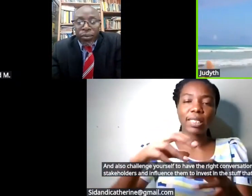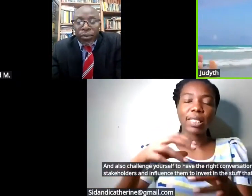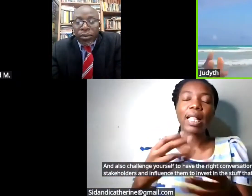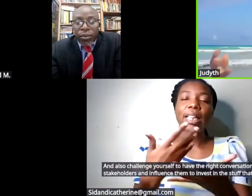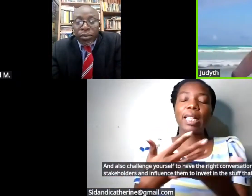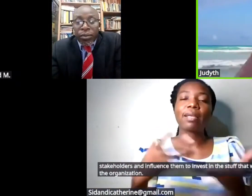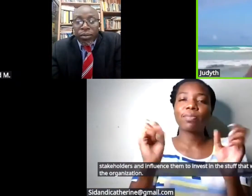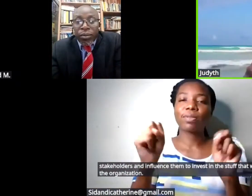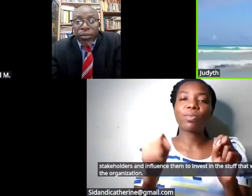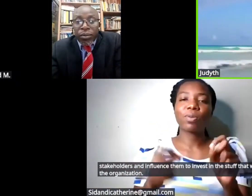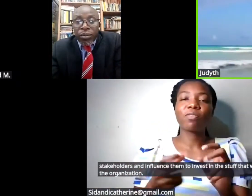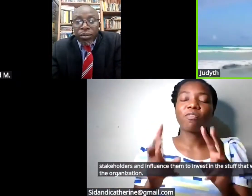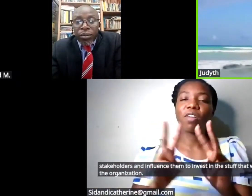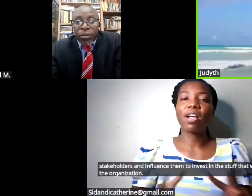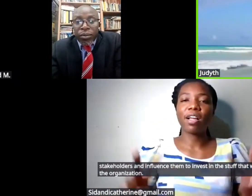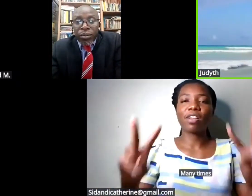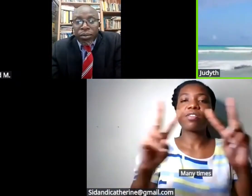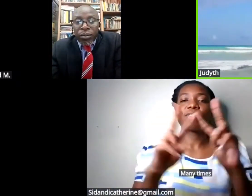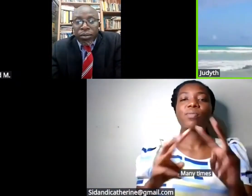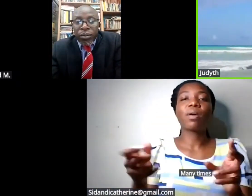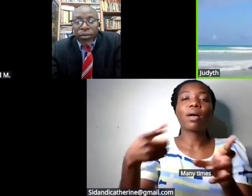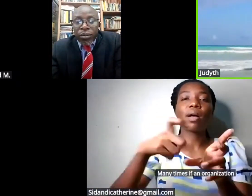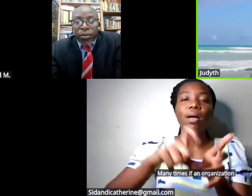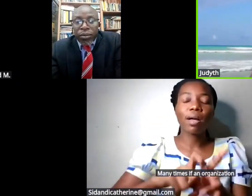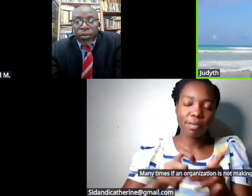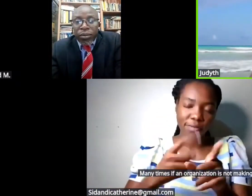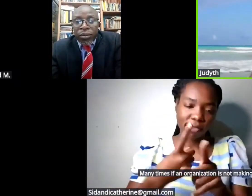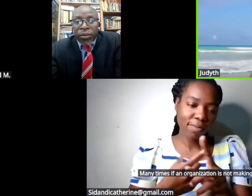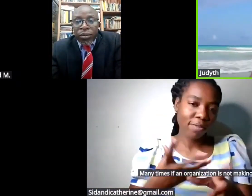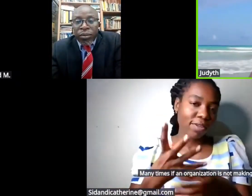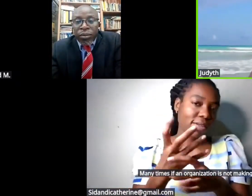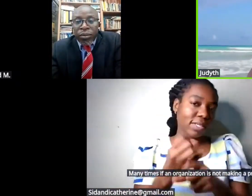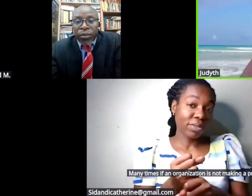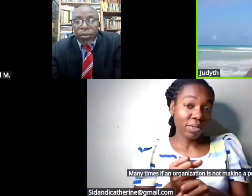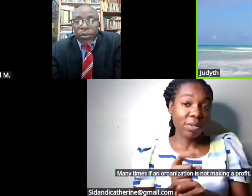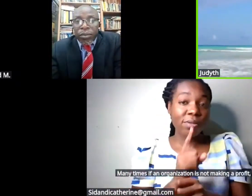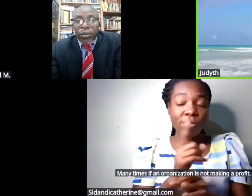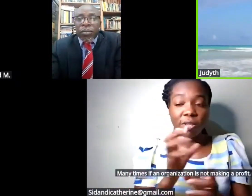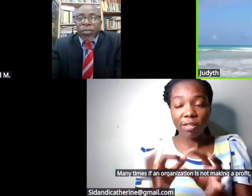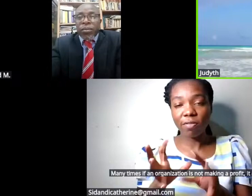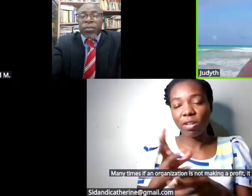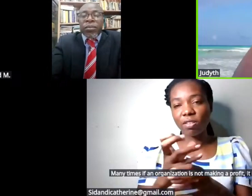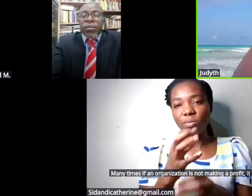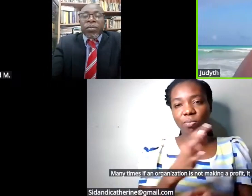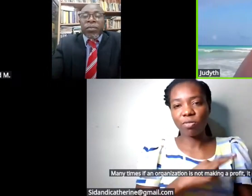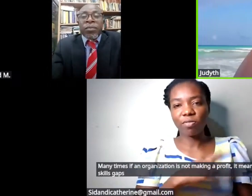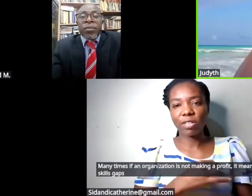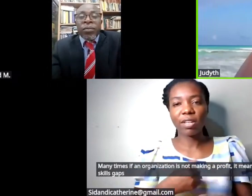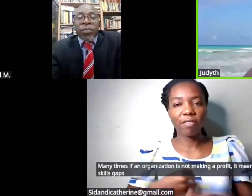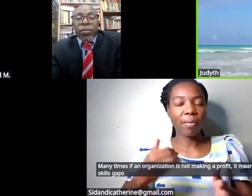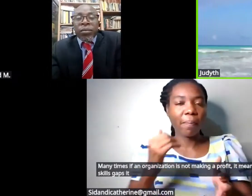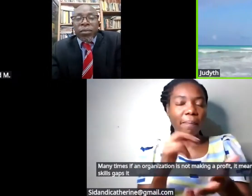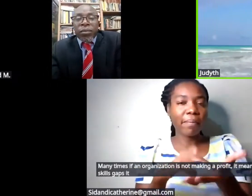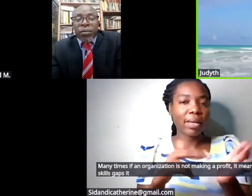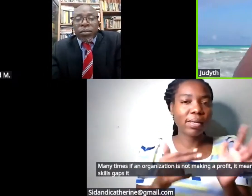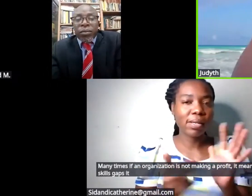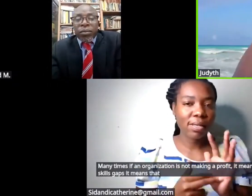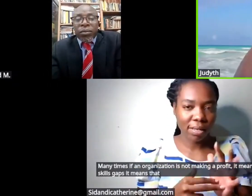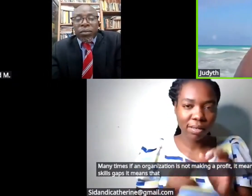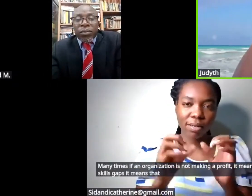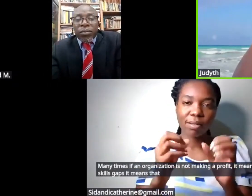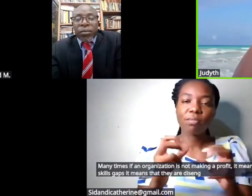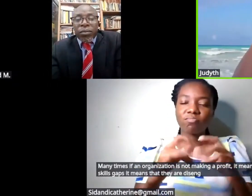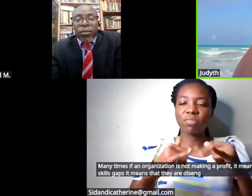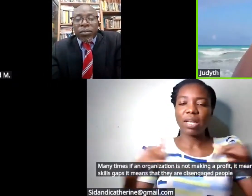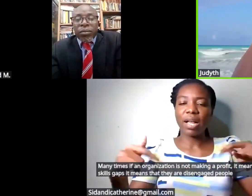organization. Many times, if an organization is not making profit, it means that there are skills gaps. It means that there are disengaged people.